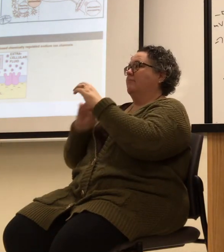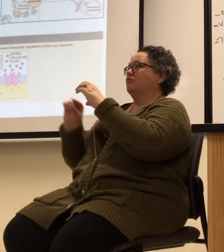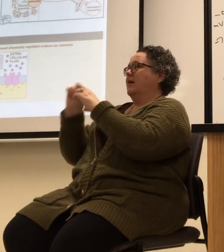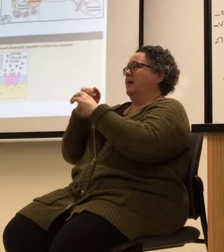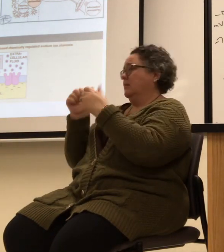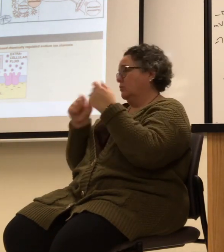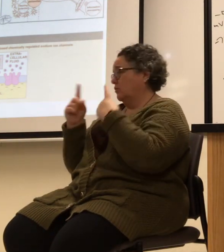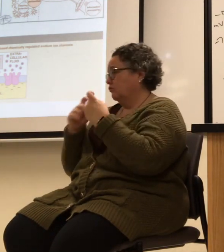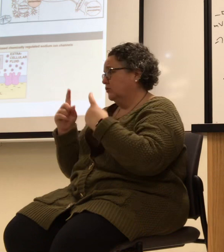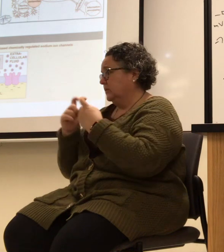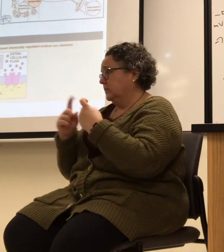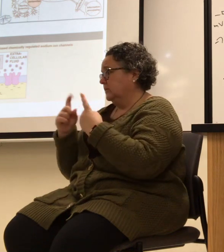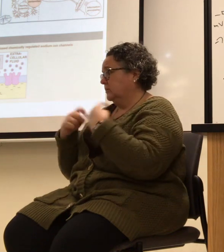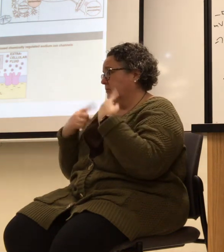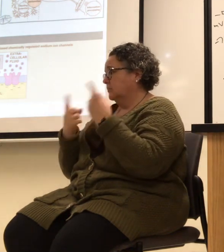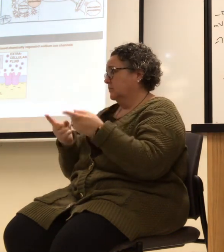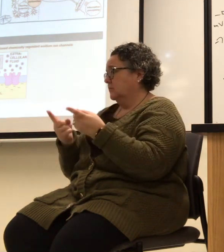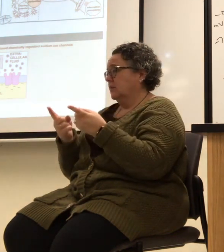questions on